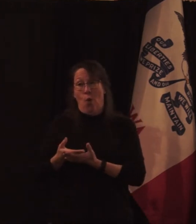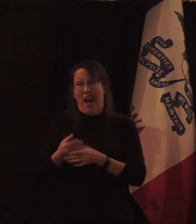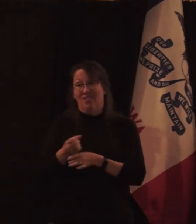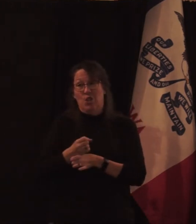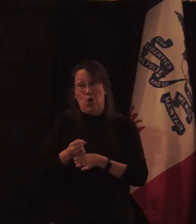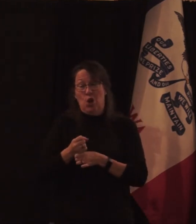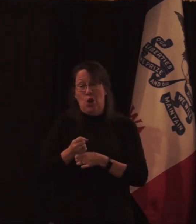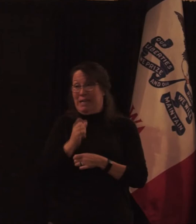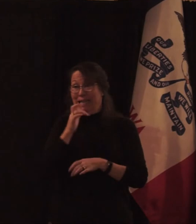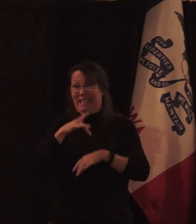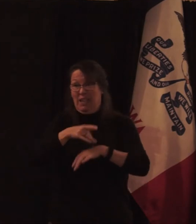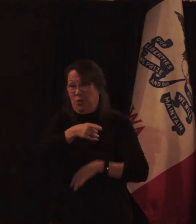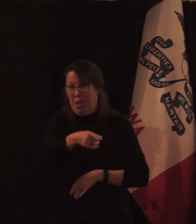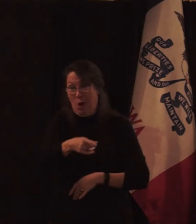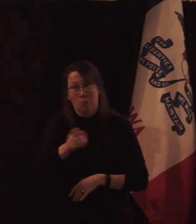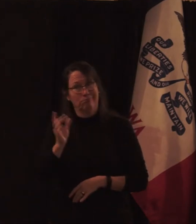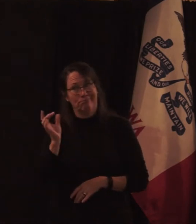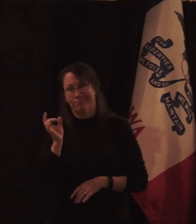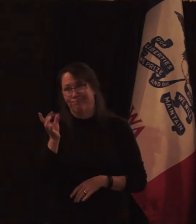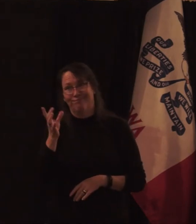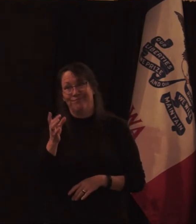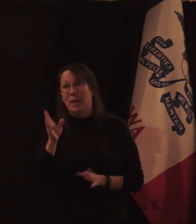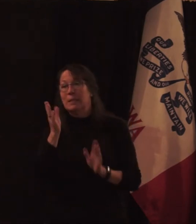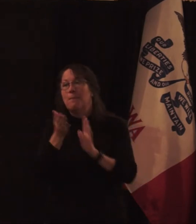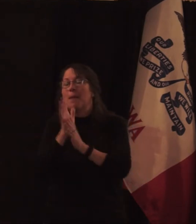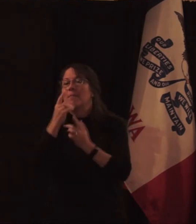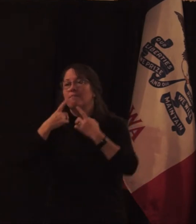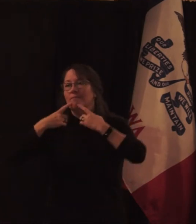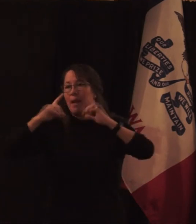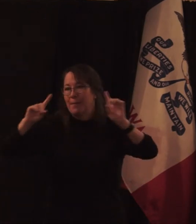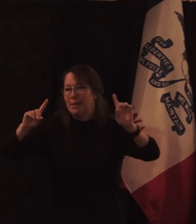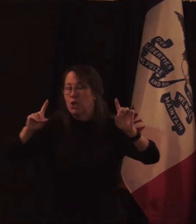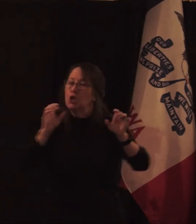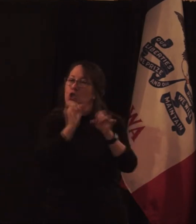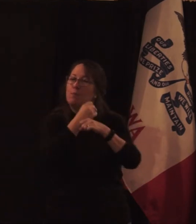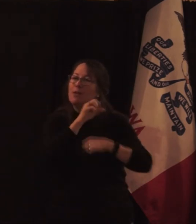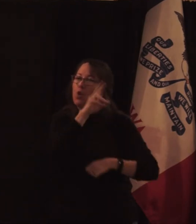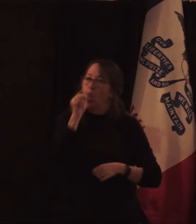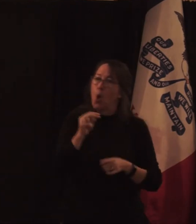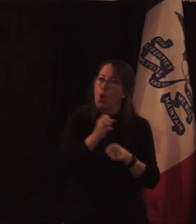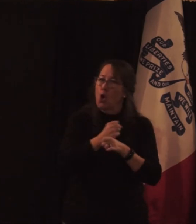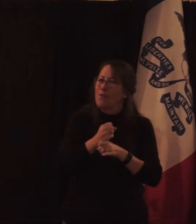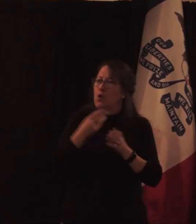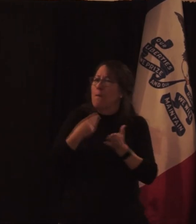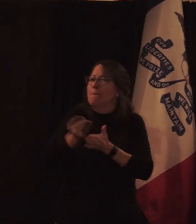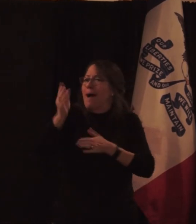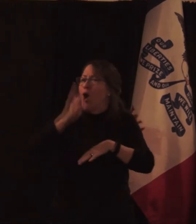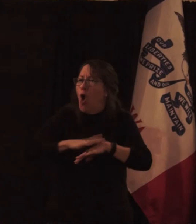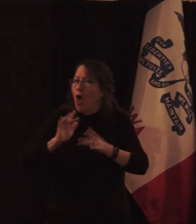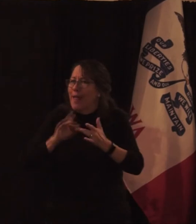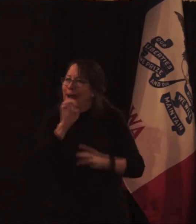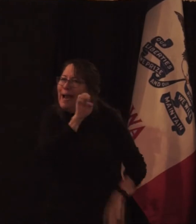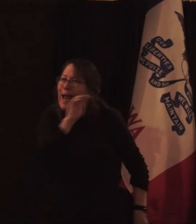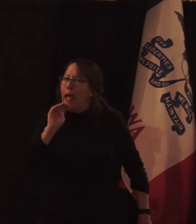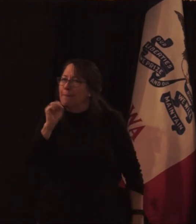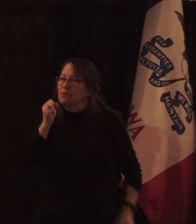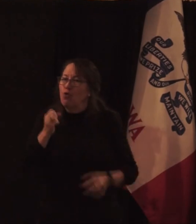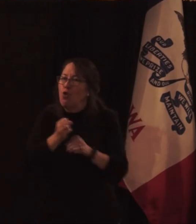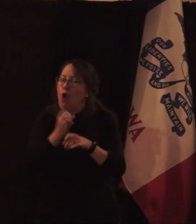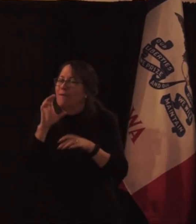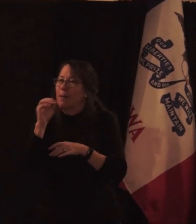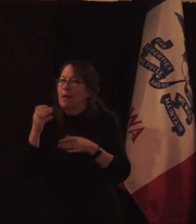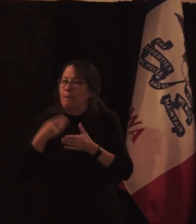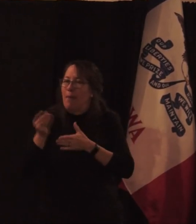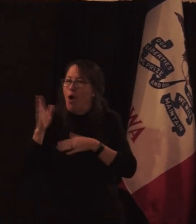M's Coffee Company now, because it's become so famous. She even makes her own coffee. You can buy it online. You can go to M's Coffee Company and buy it